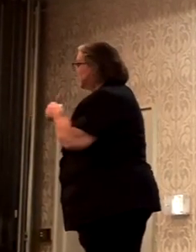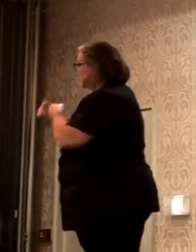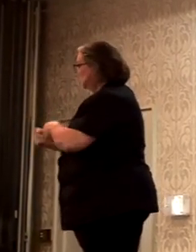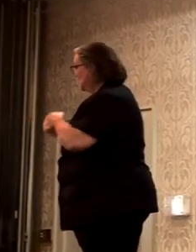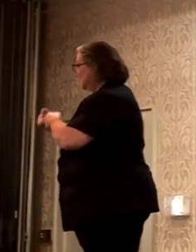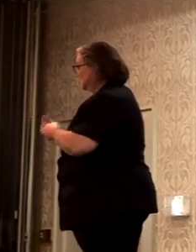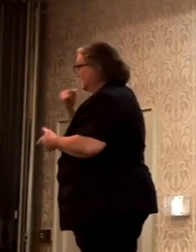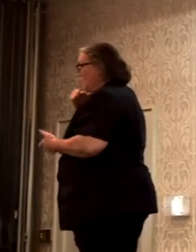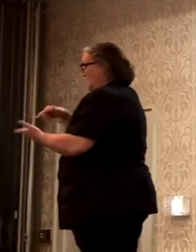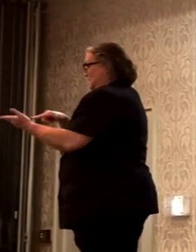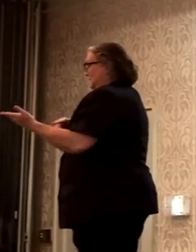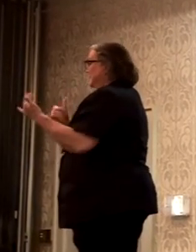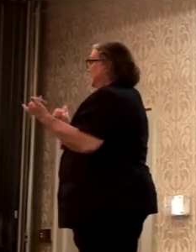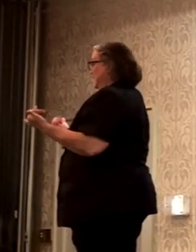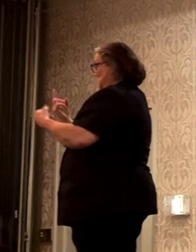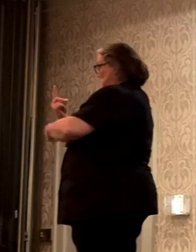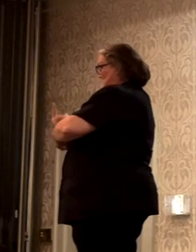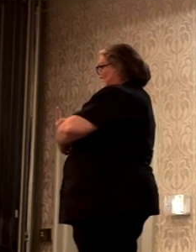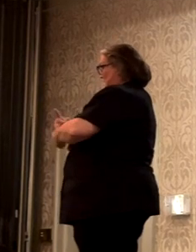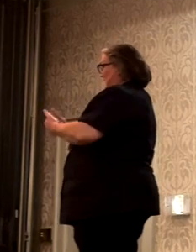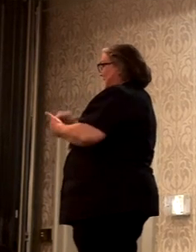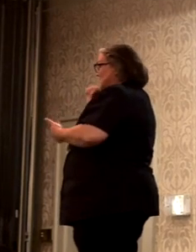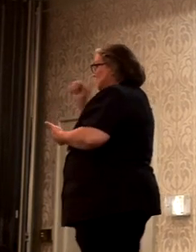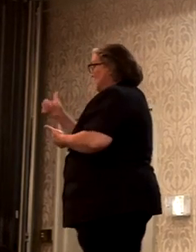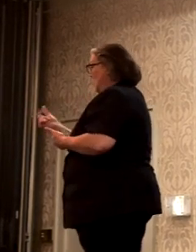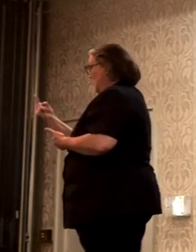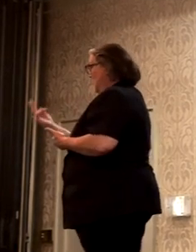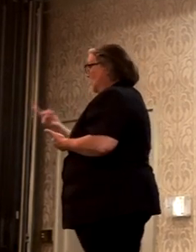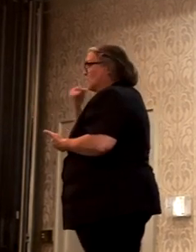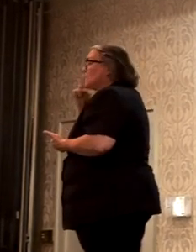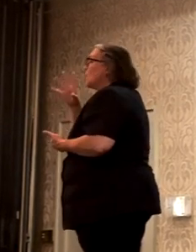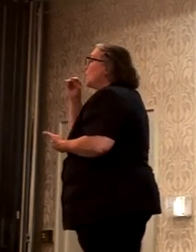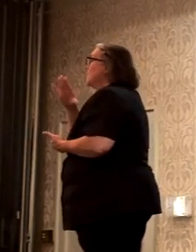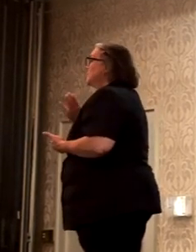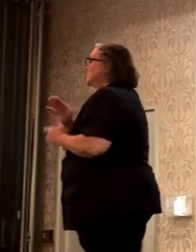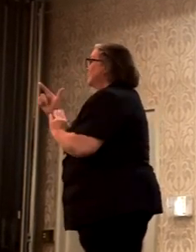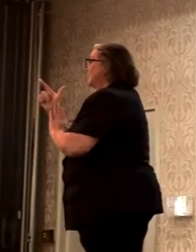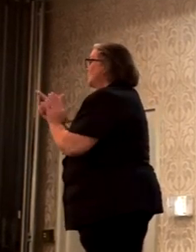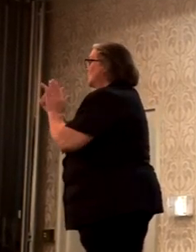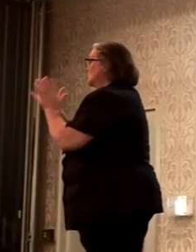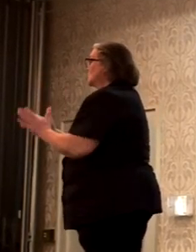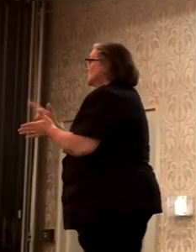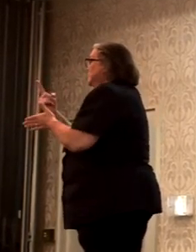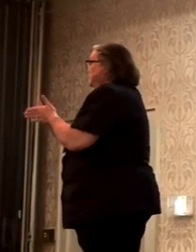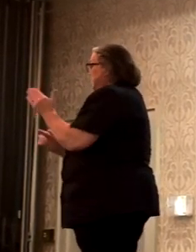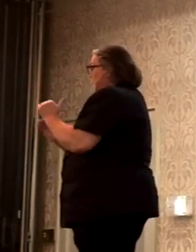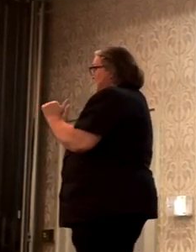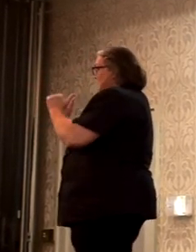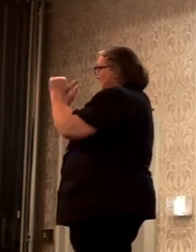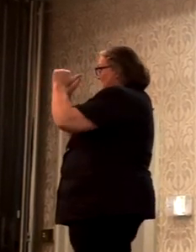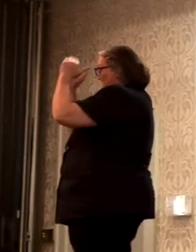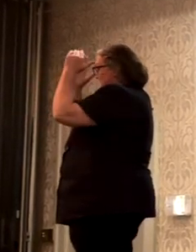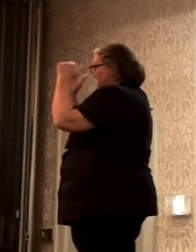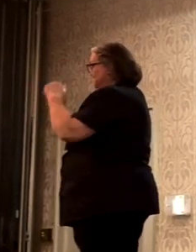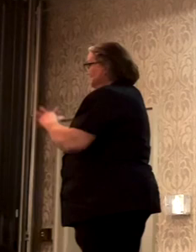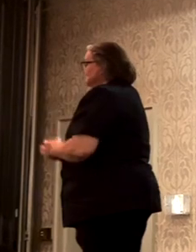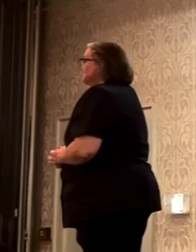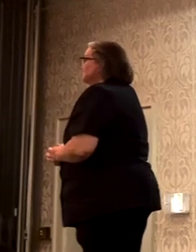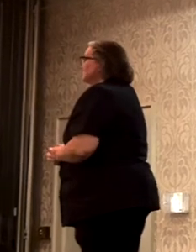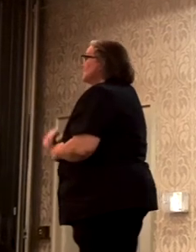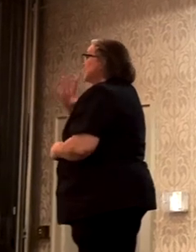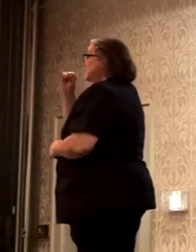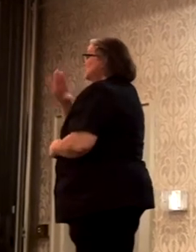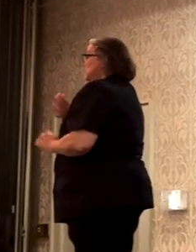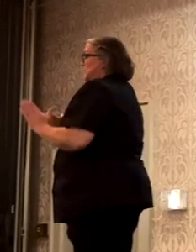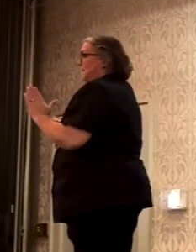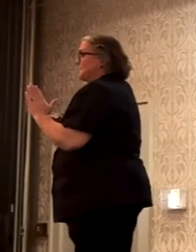struggles ahead for today and tomorrow's women lawyers at some level. Gender